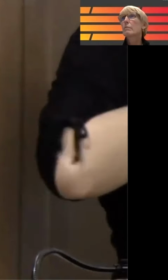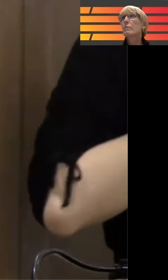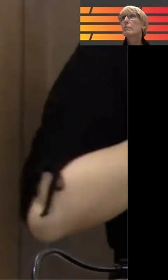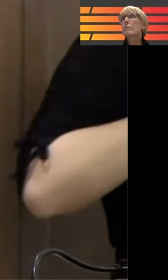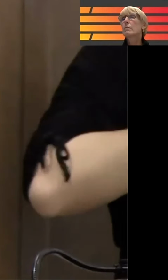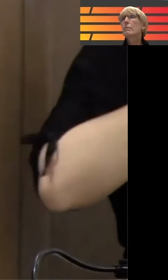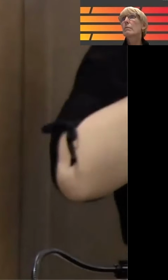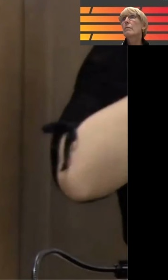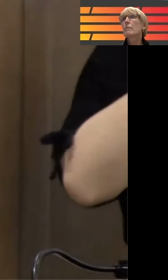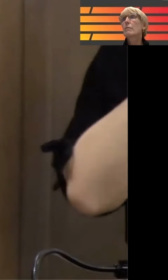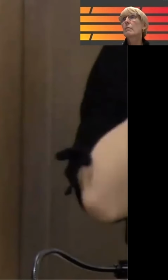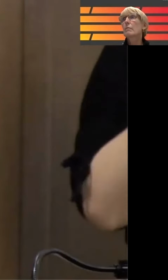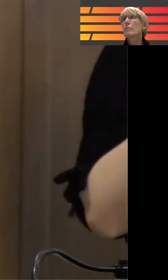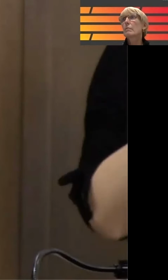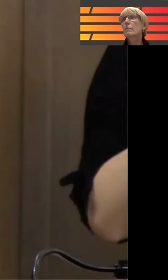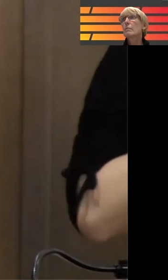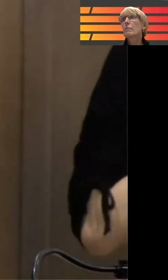illustration.